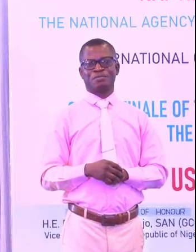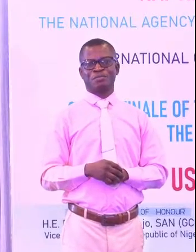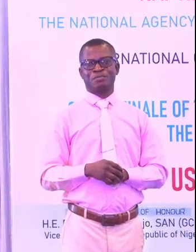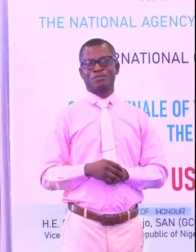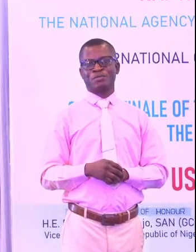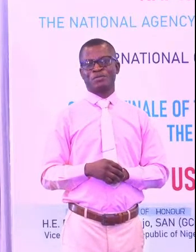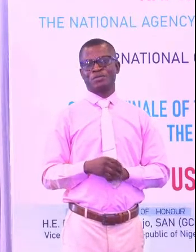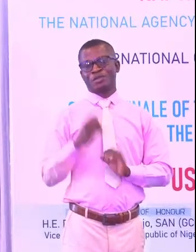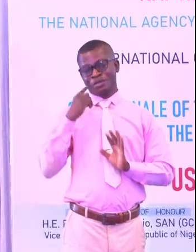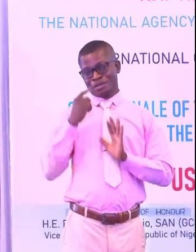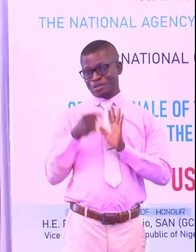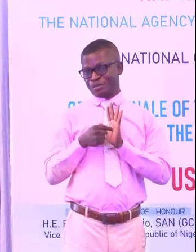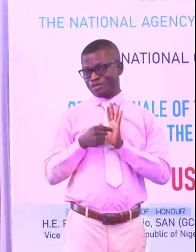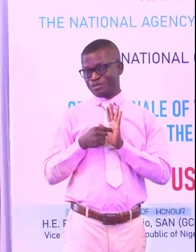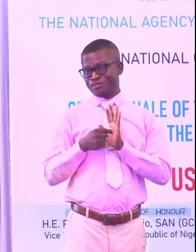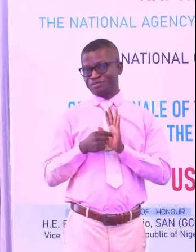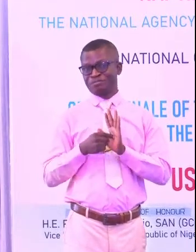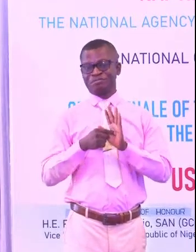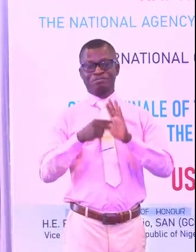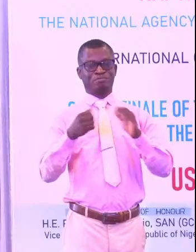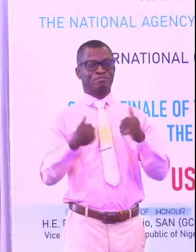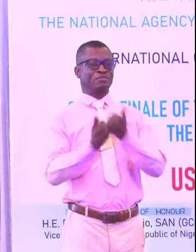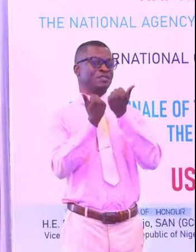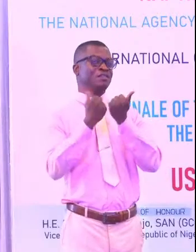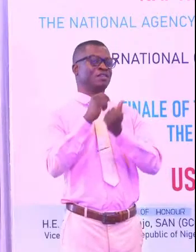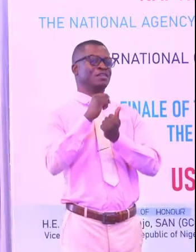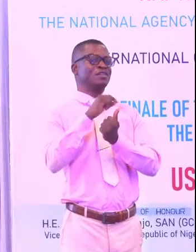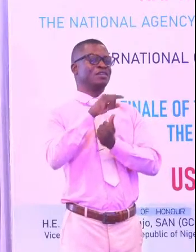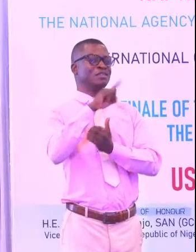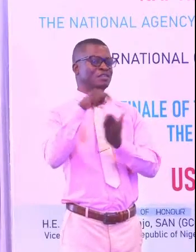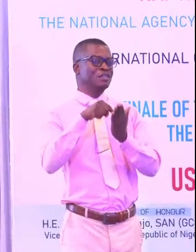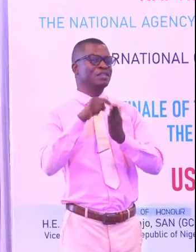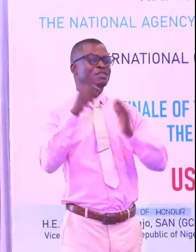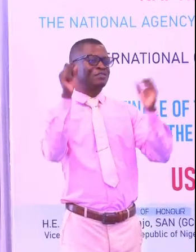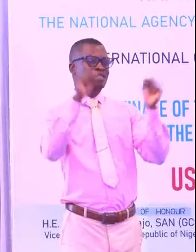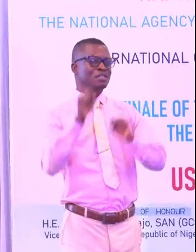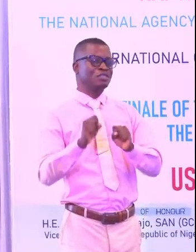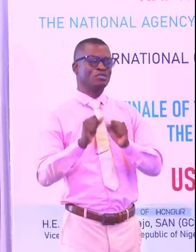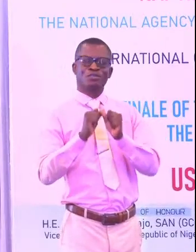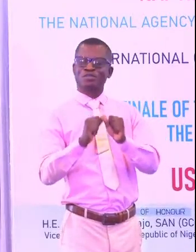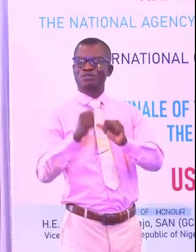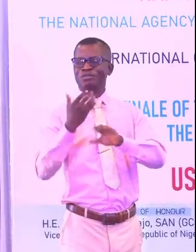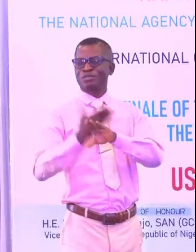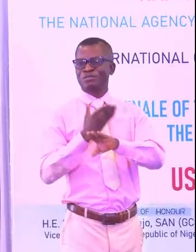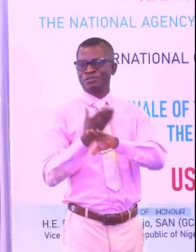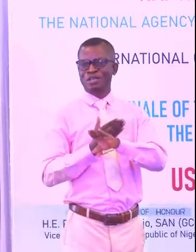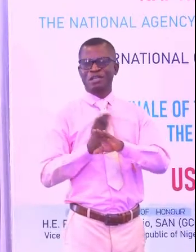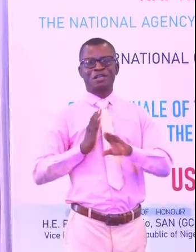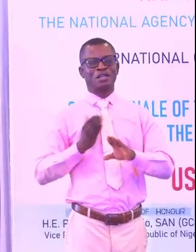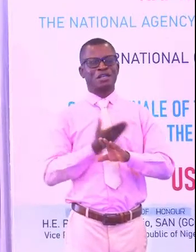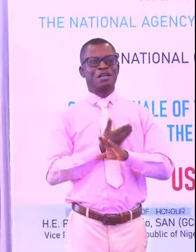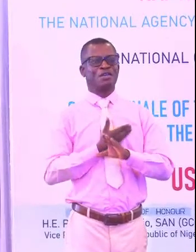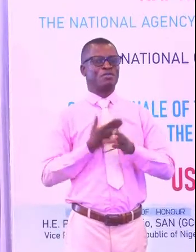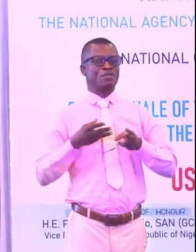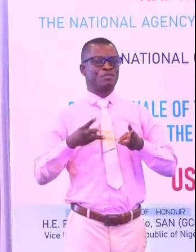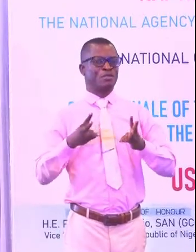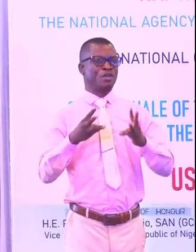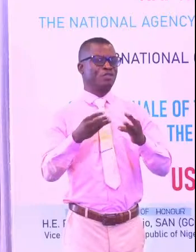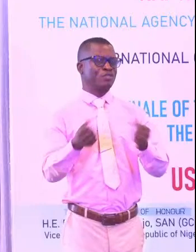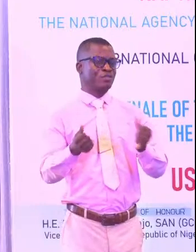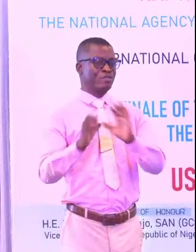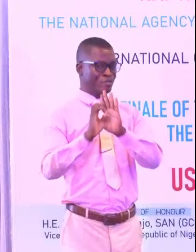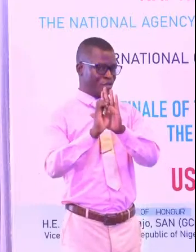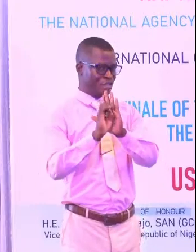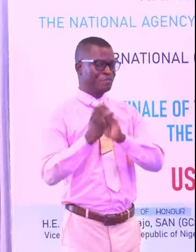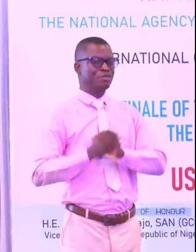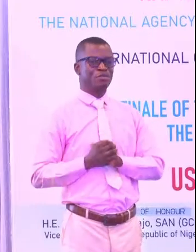and test these strategies and continue to refine our approach. For example, we can